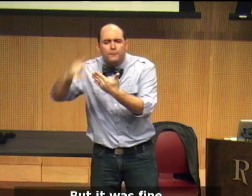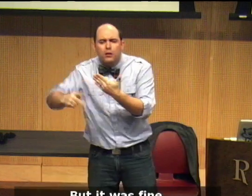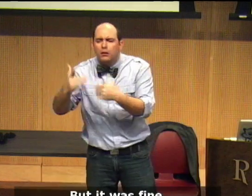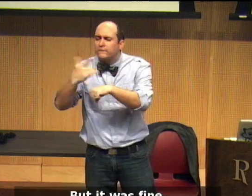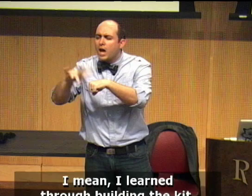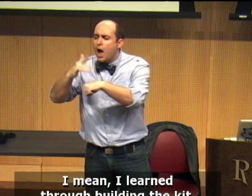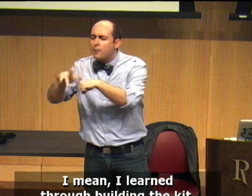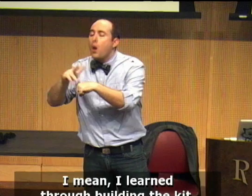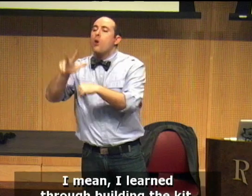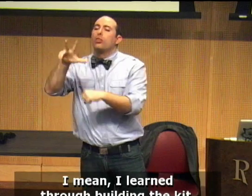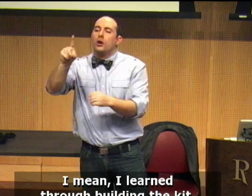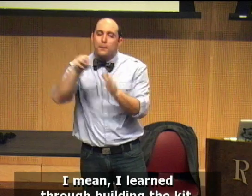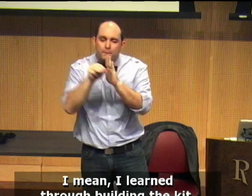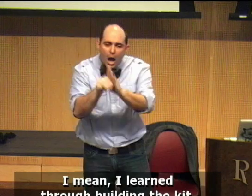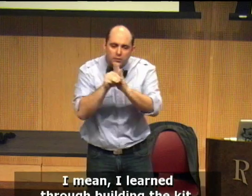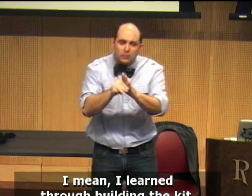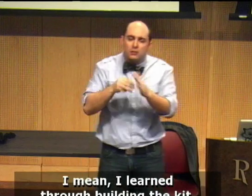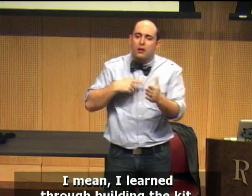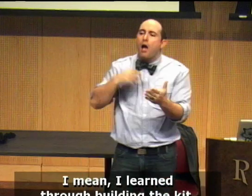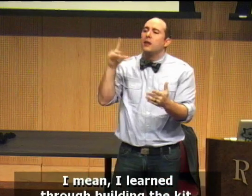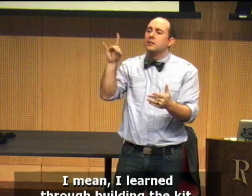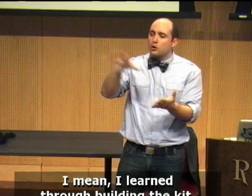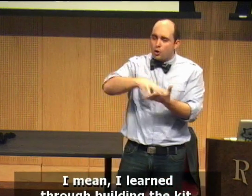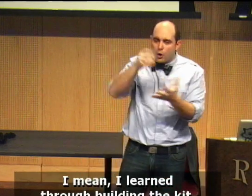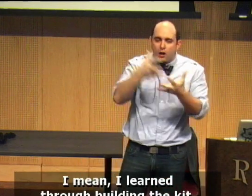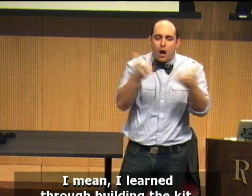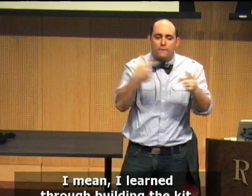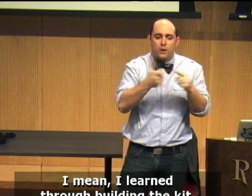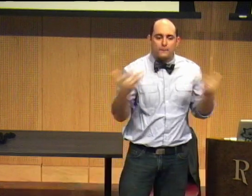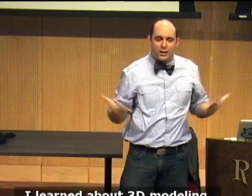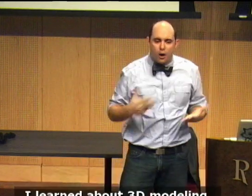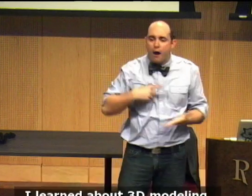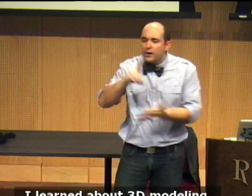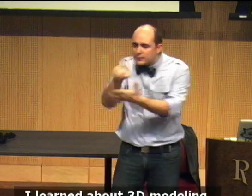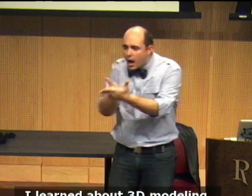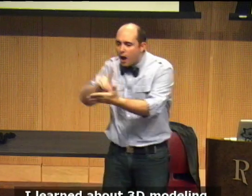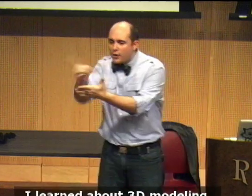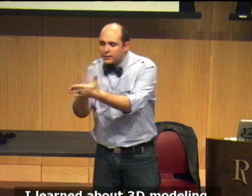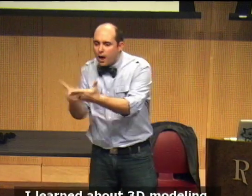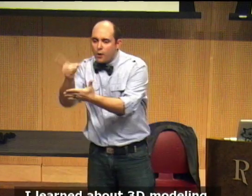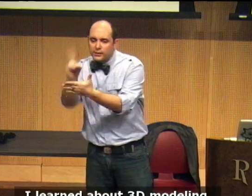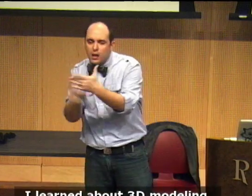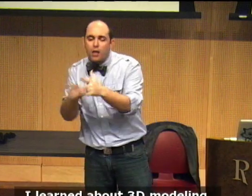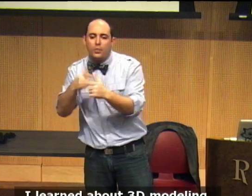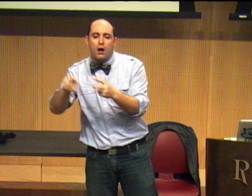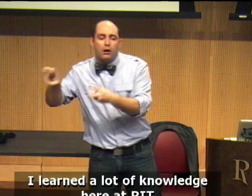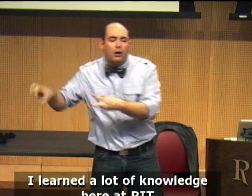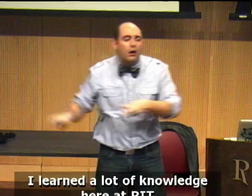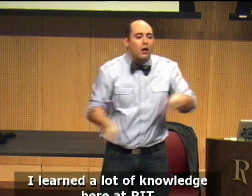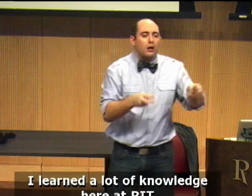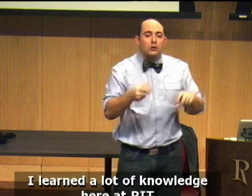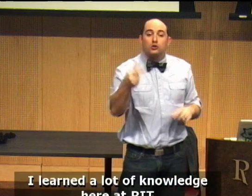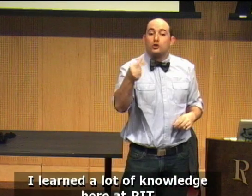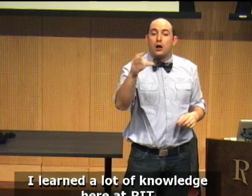was fine. I mean, I learned through building the kit. I learned about 3D modeling. I learned a lot